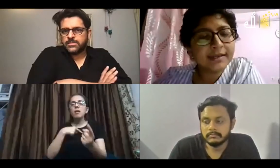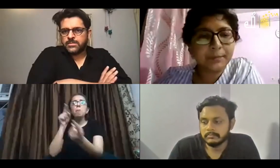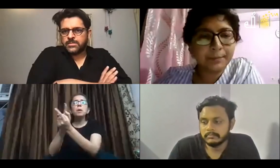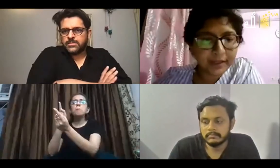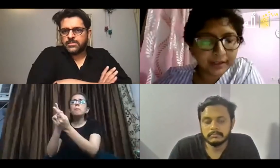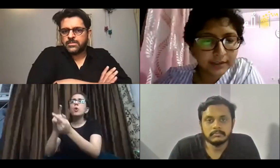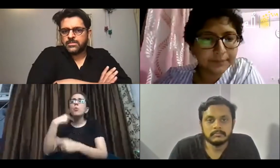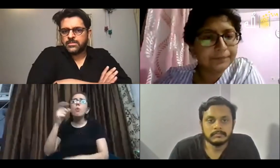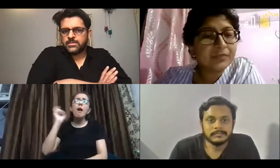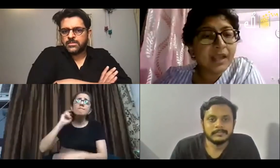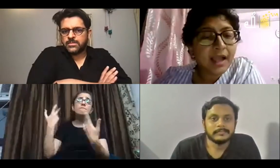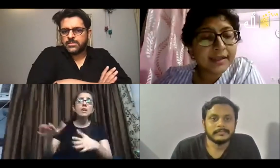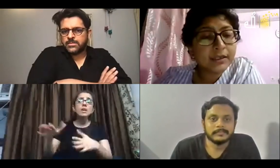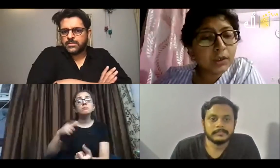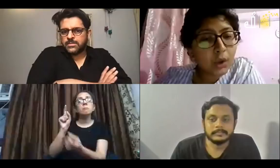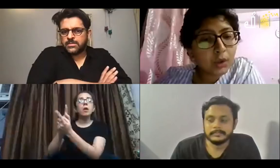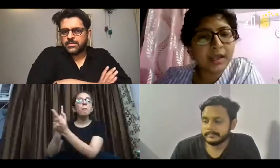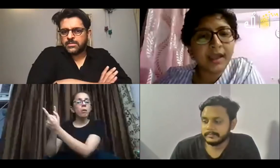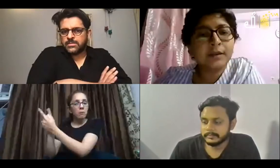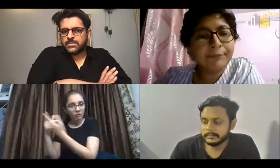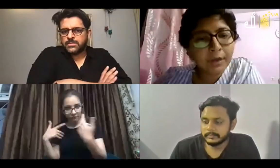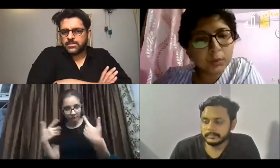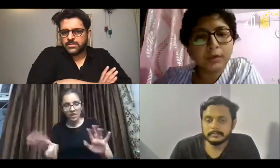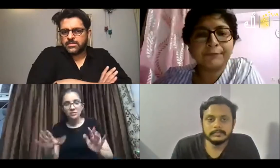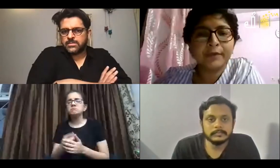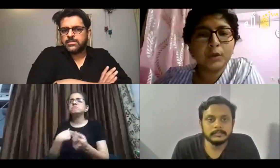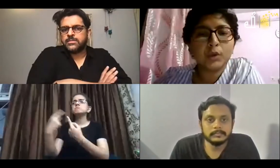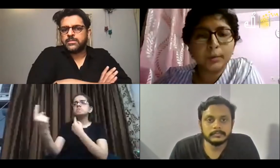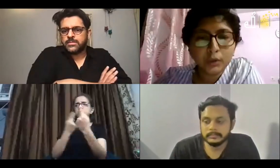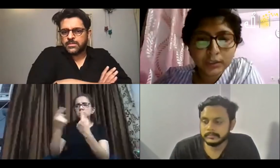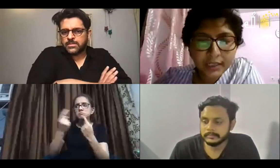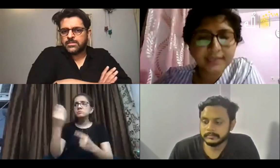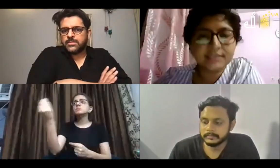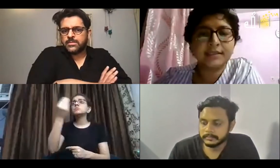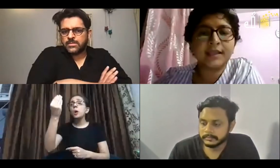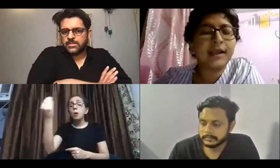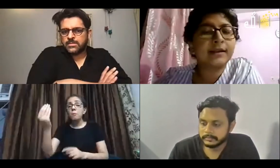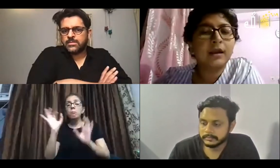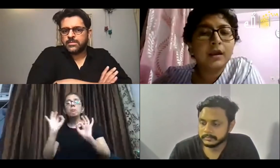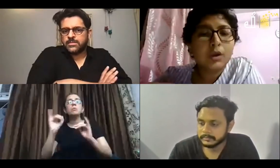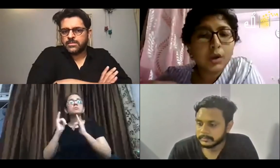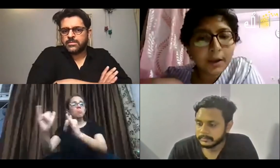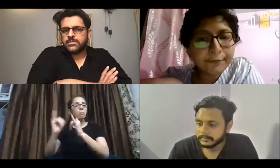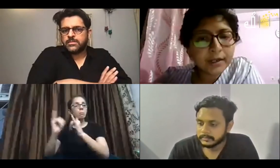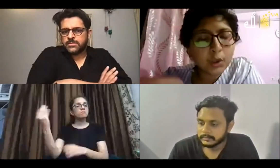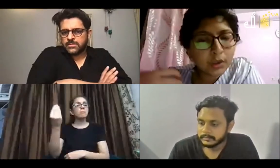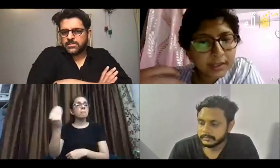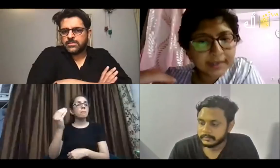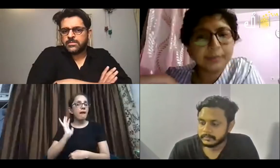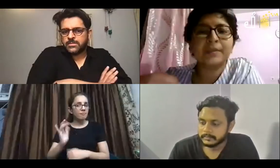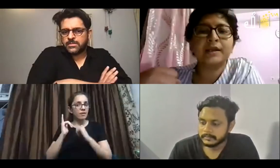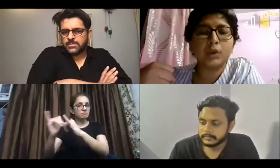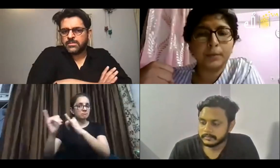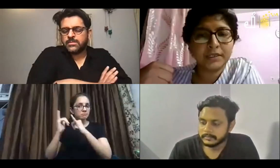red implant. I talked and found few common things that after a